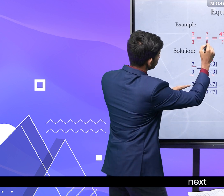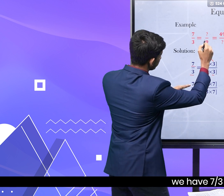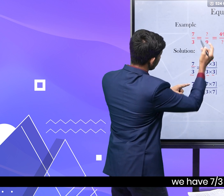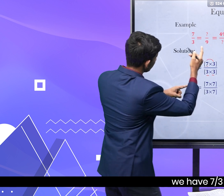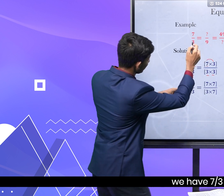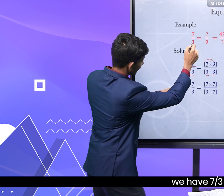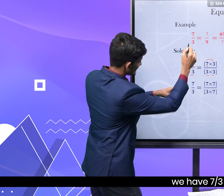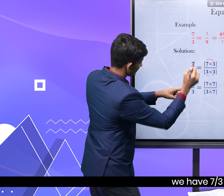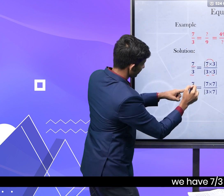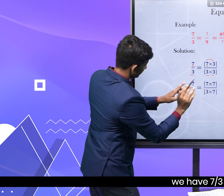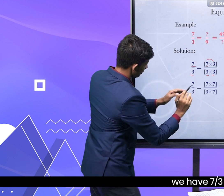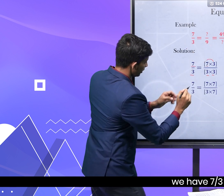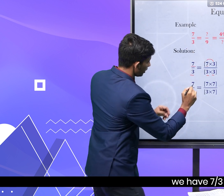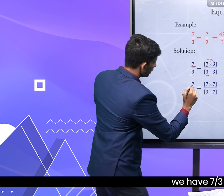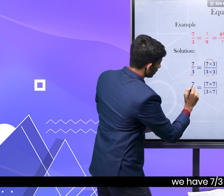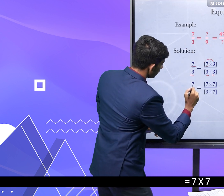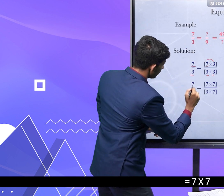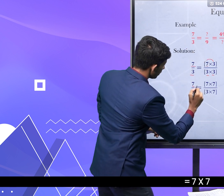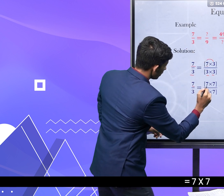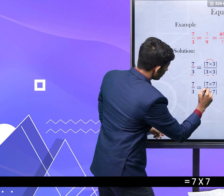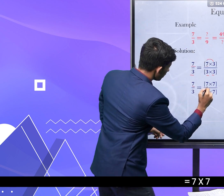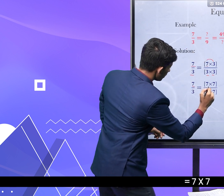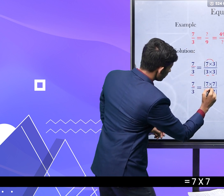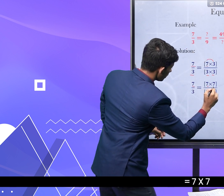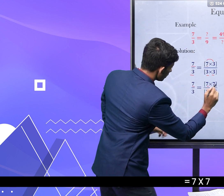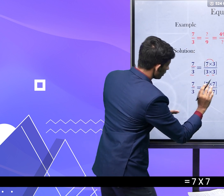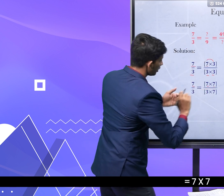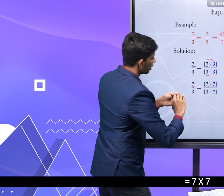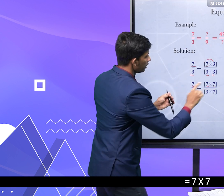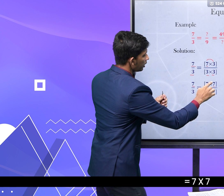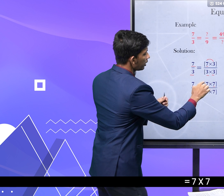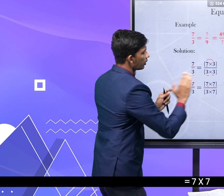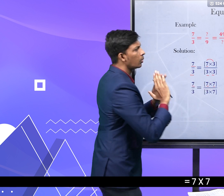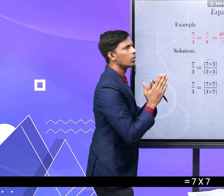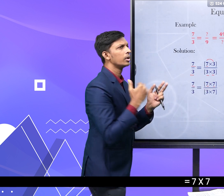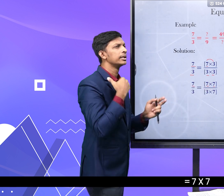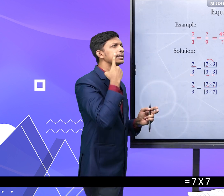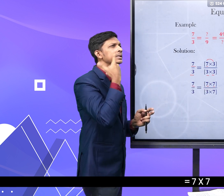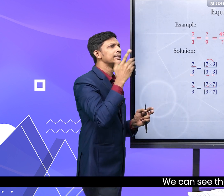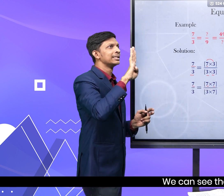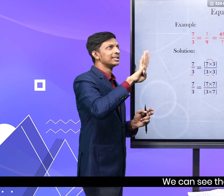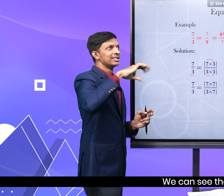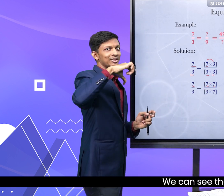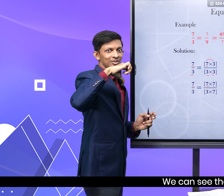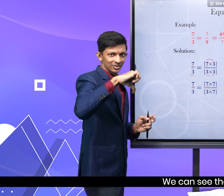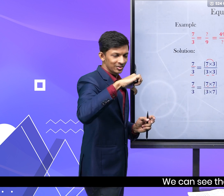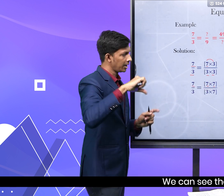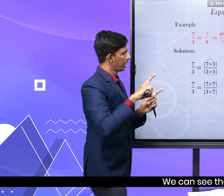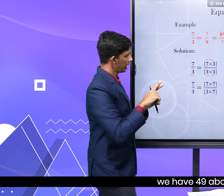we have 7 by 3, which is equal to 7 into 7. We can see that we